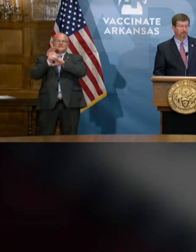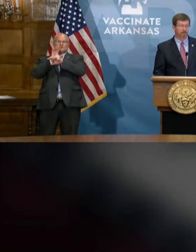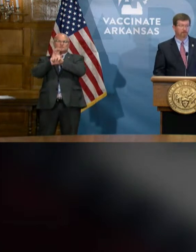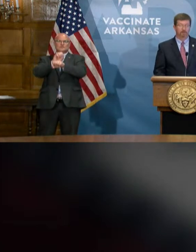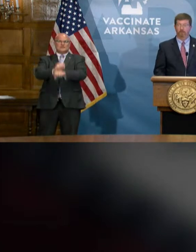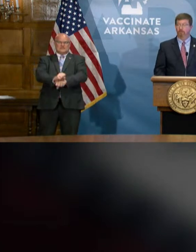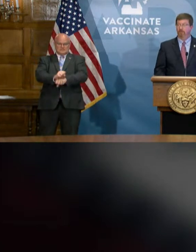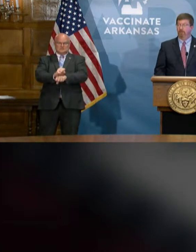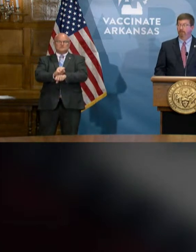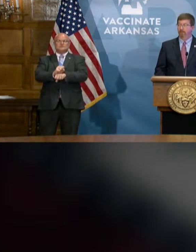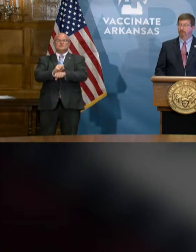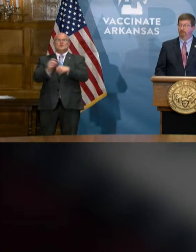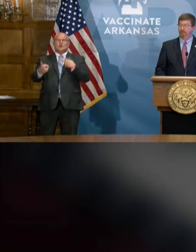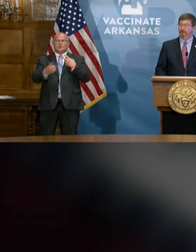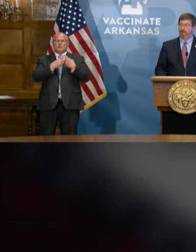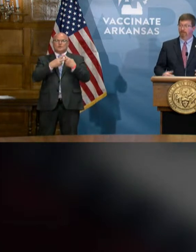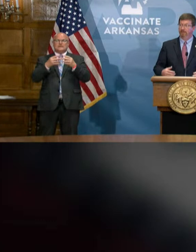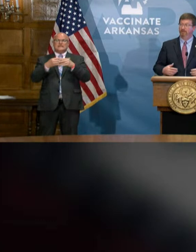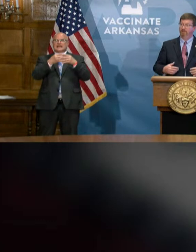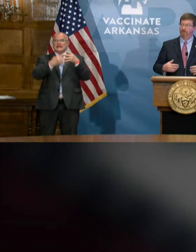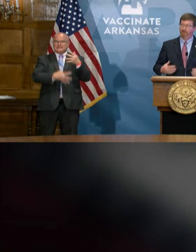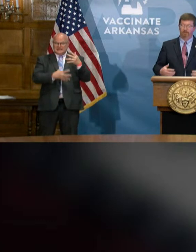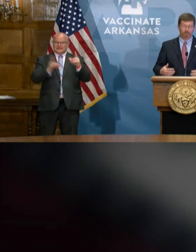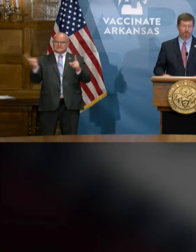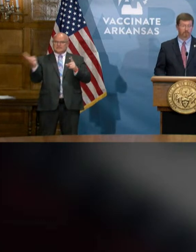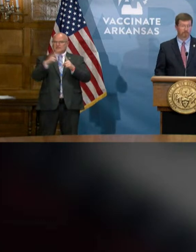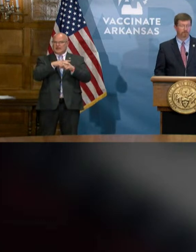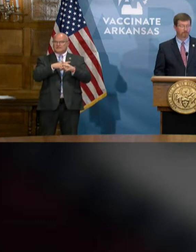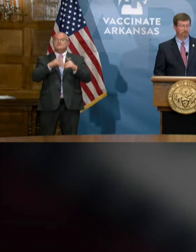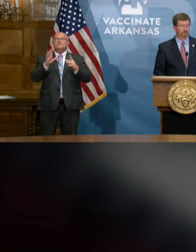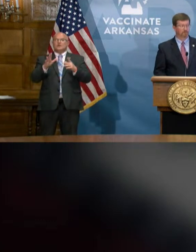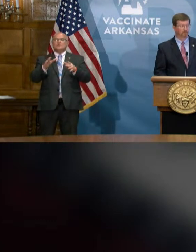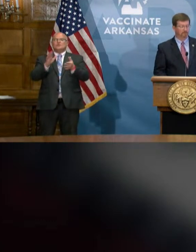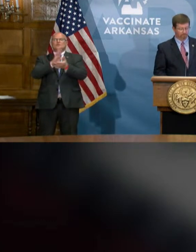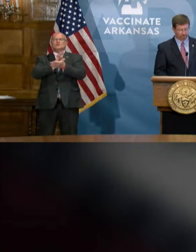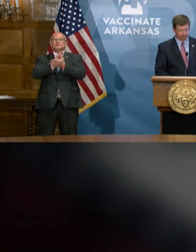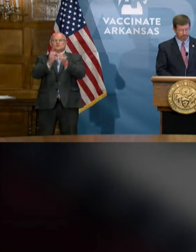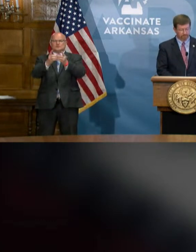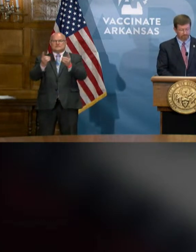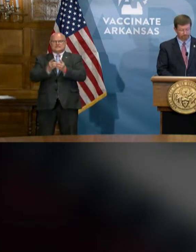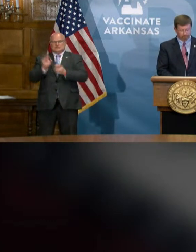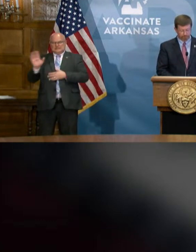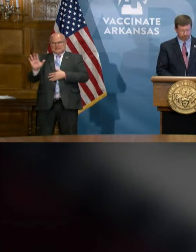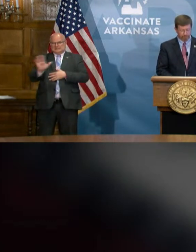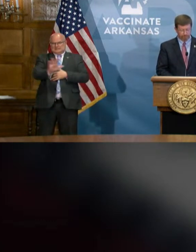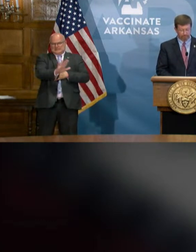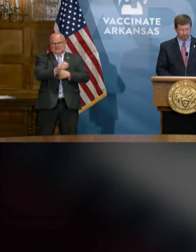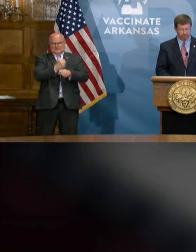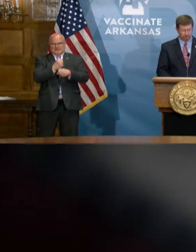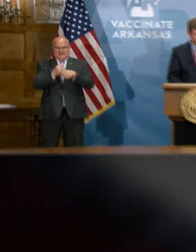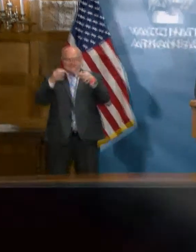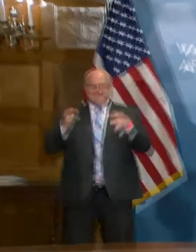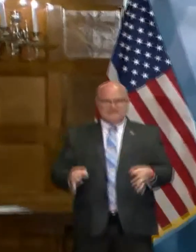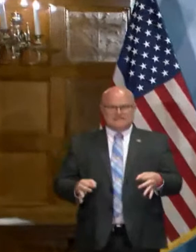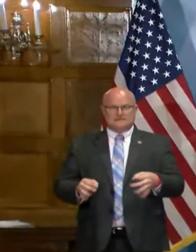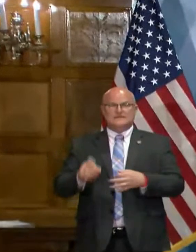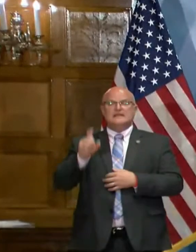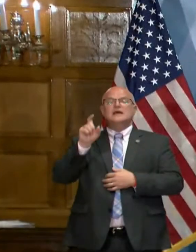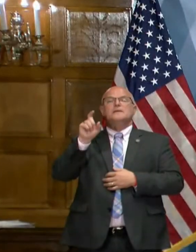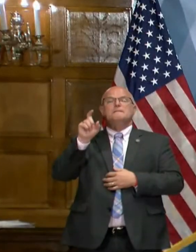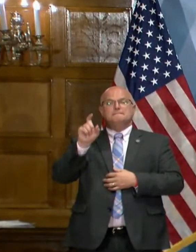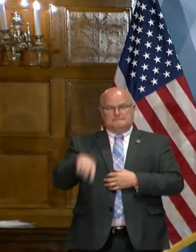apply. So again, it is left up to the local districts to make these decisions. They must